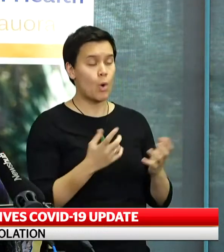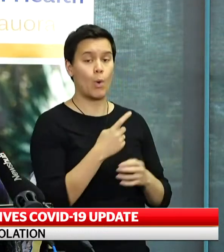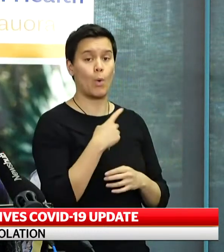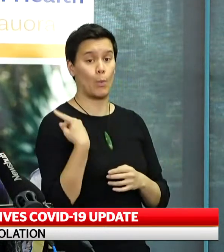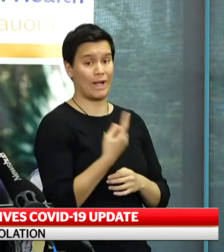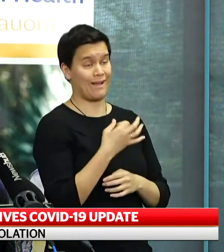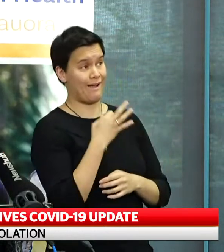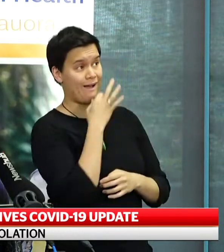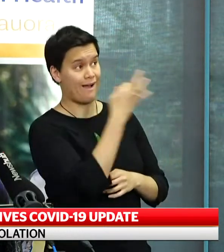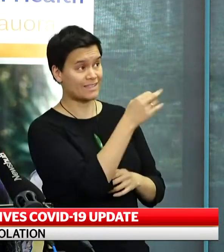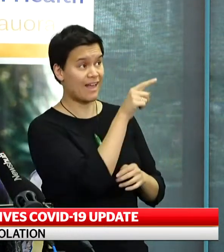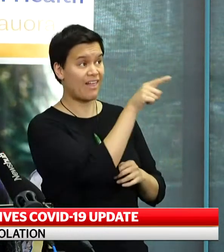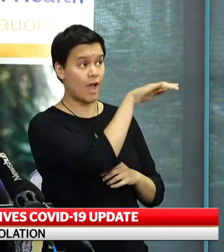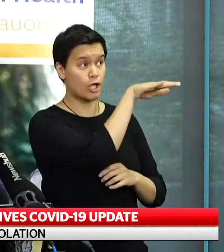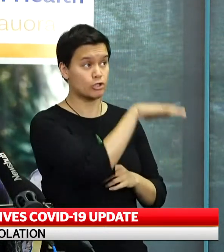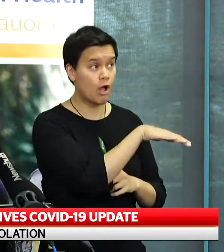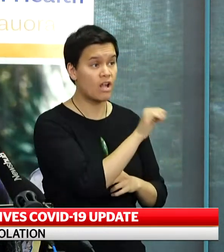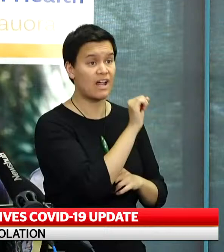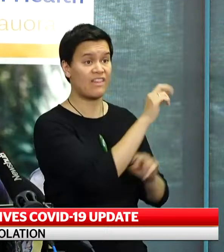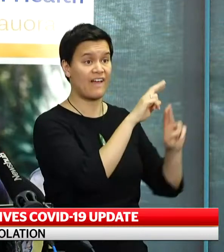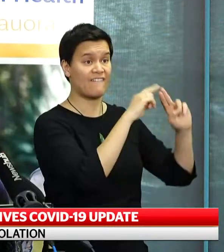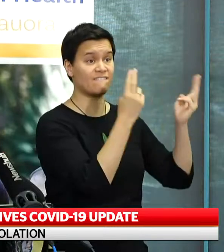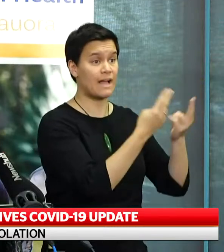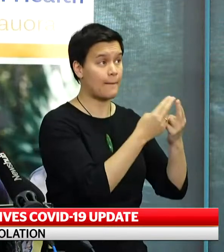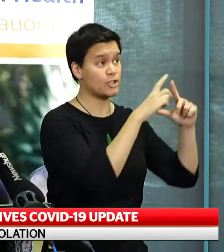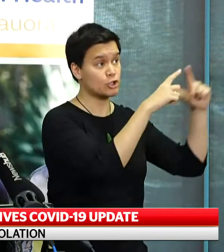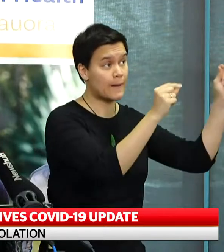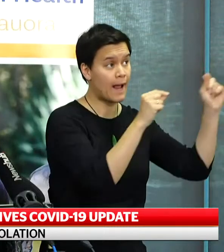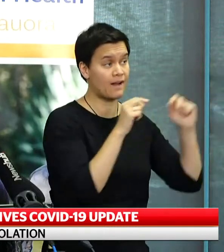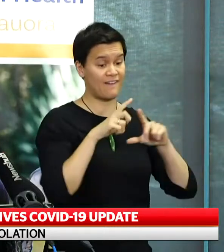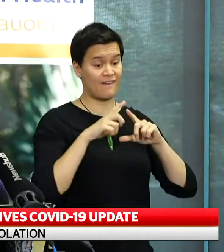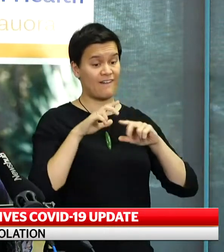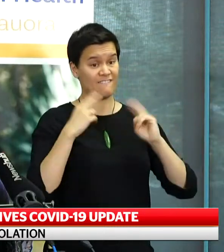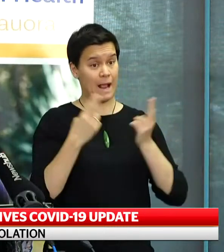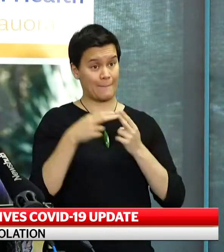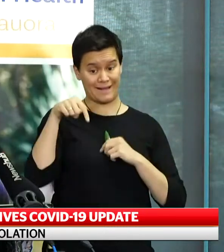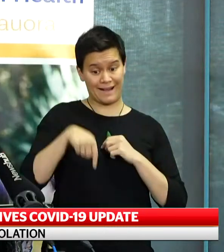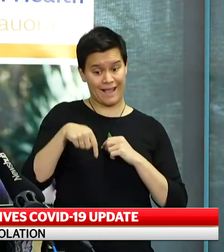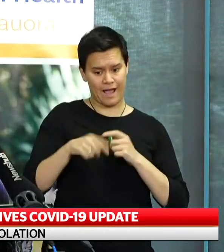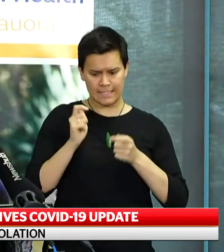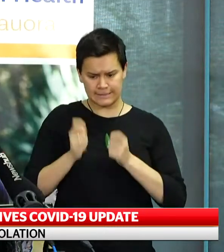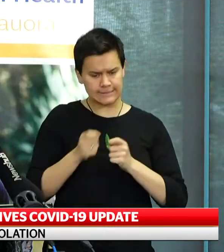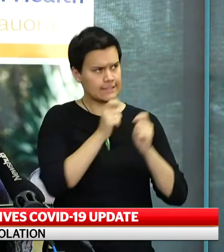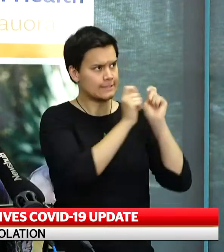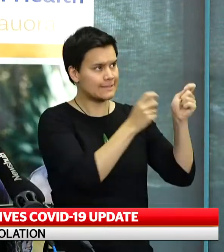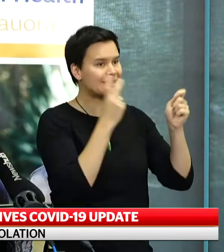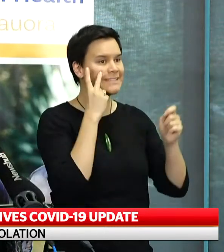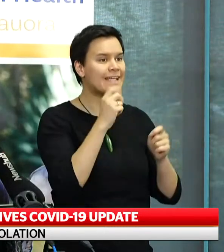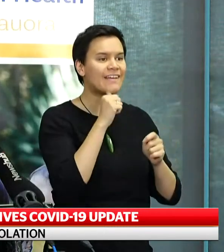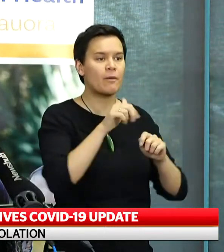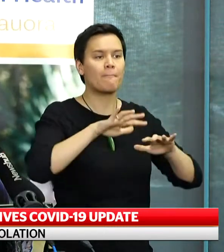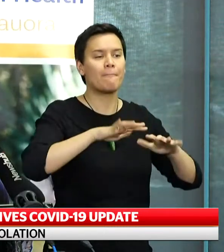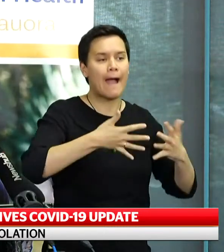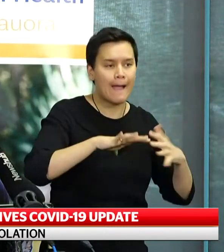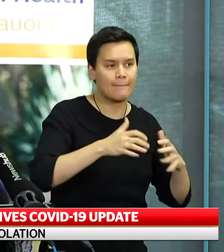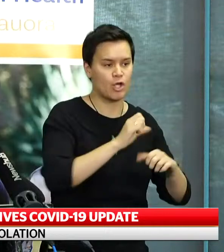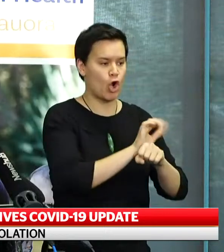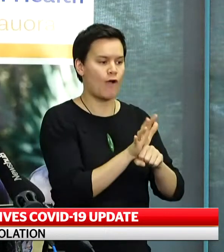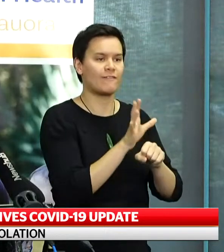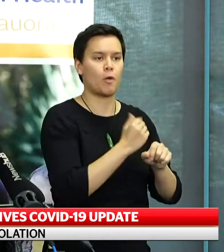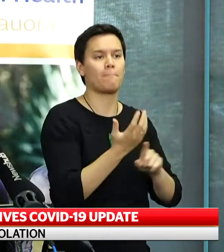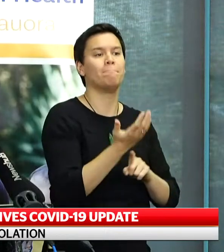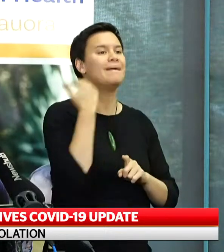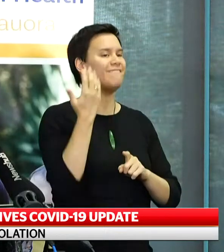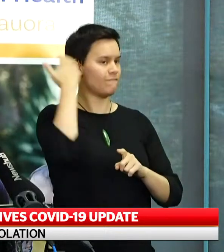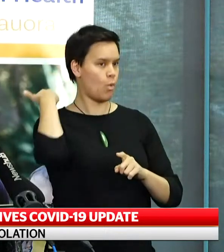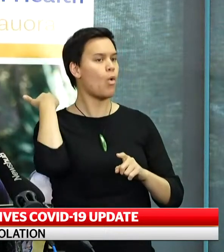and family members. That will help us confirm whether this might be an historical case. Meanwhile, while we're waiting for confirmation from